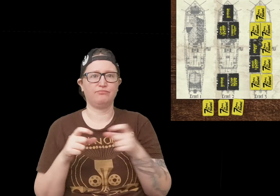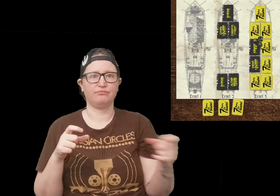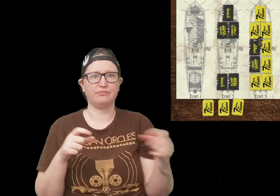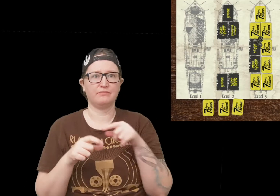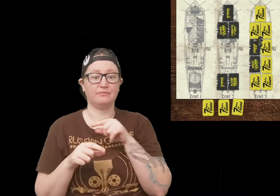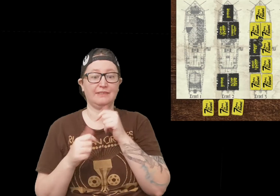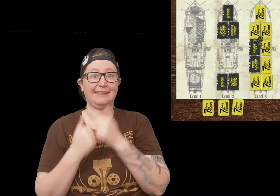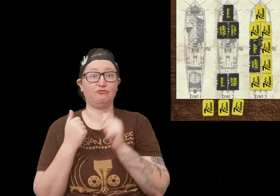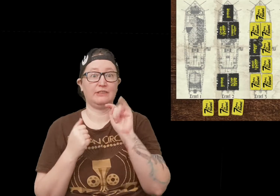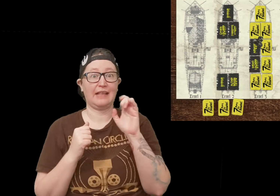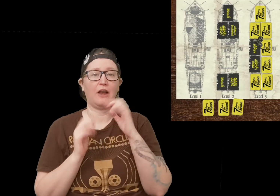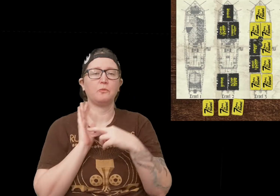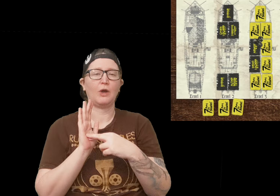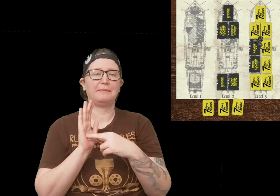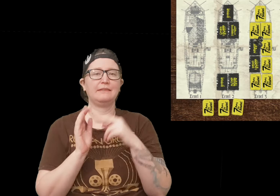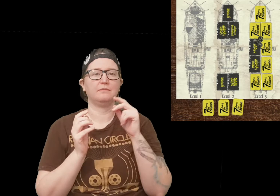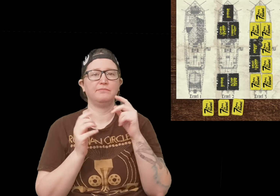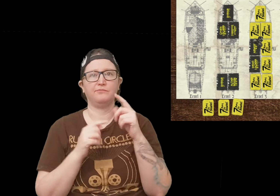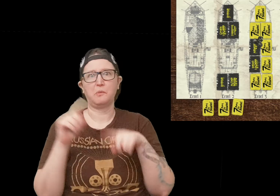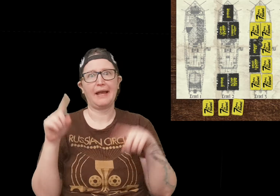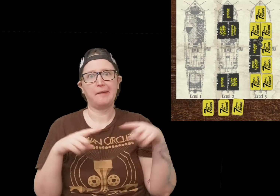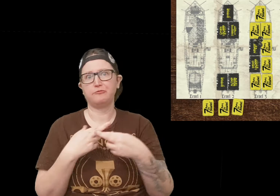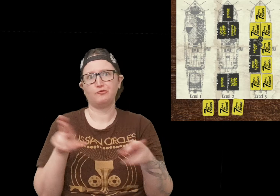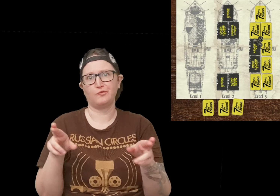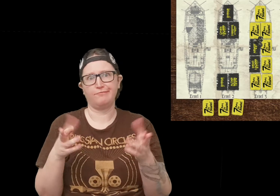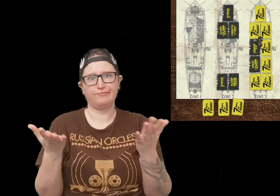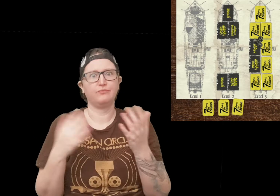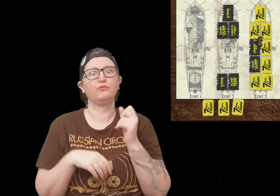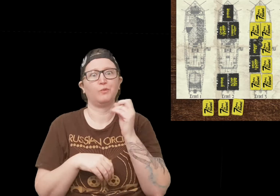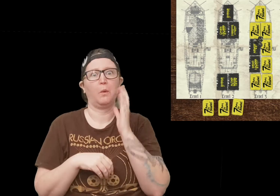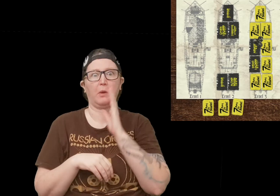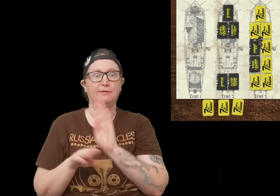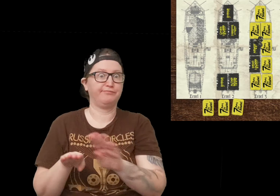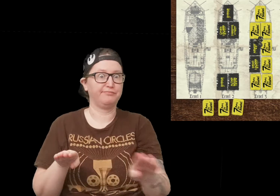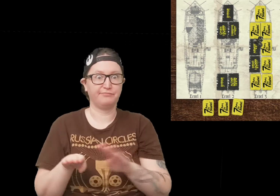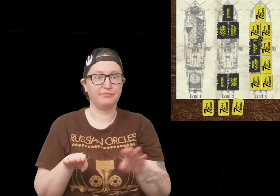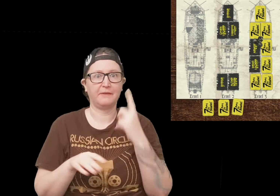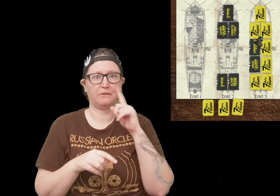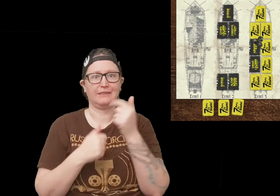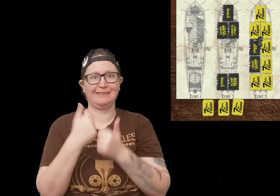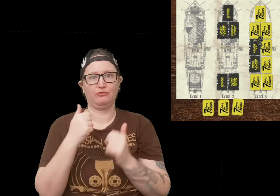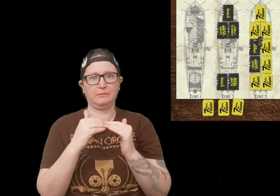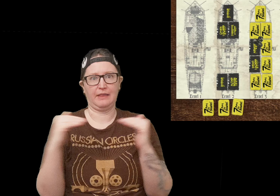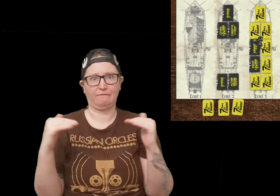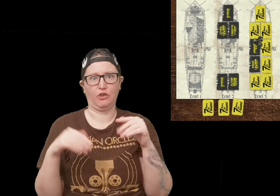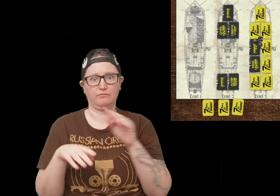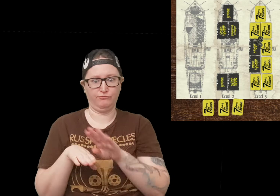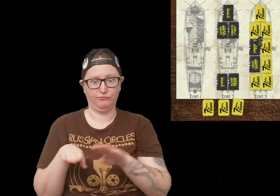And it also has different tiles, and each tile represents a random room. So you'll lay those out for each